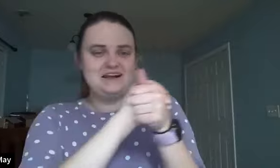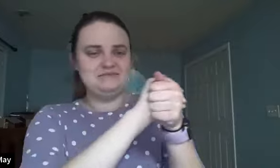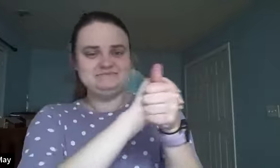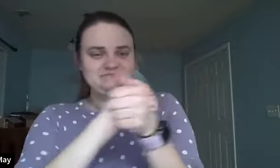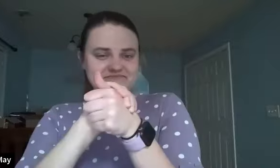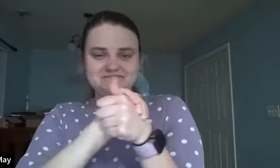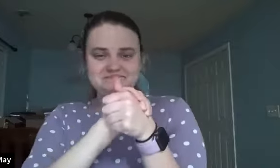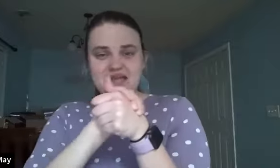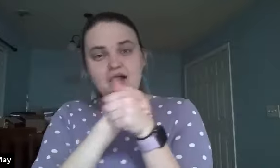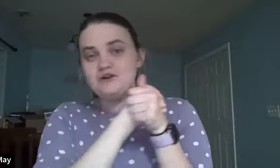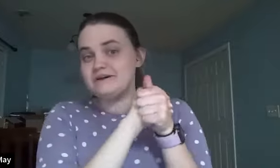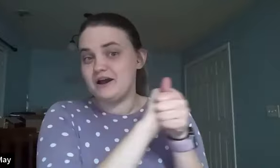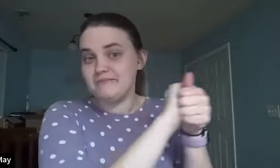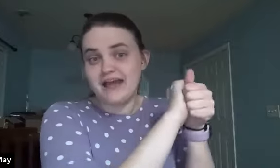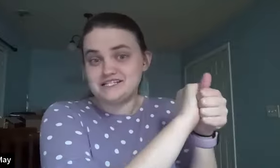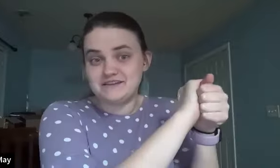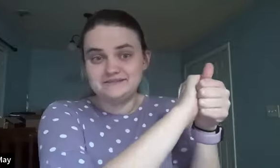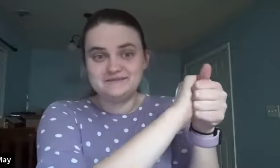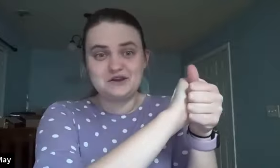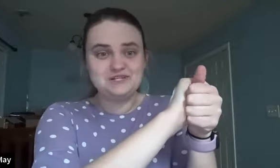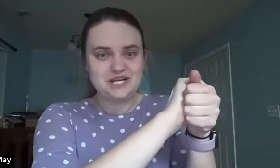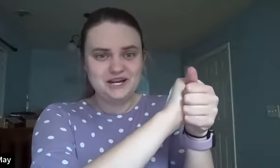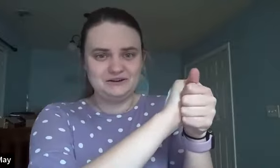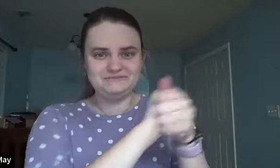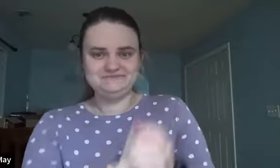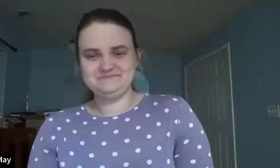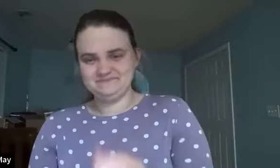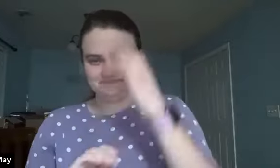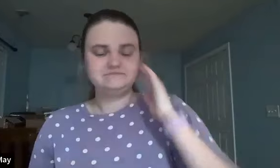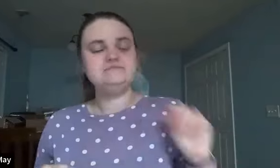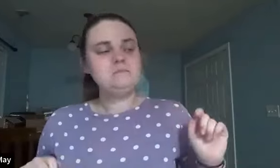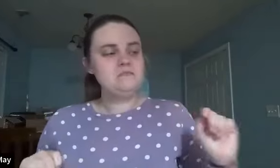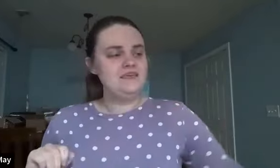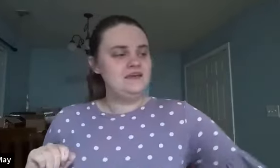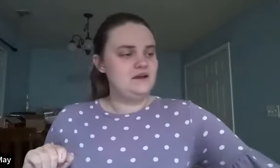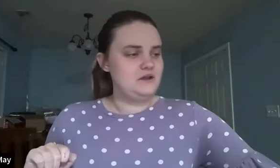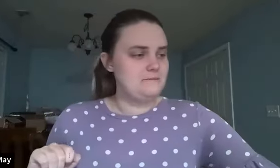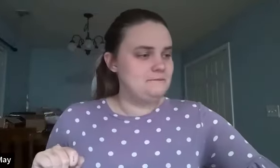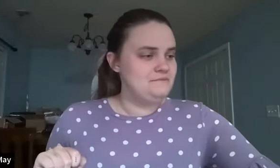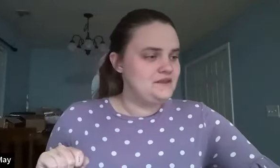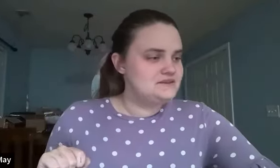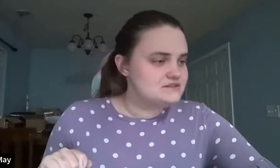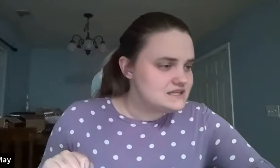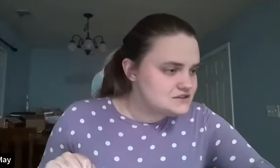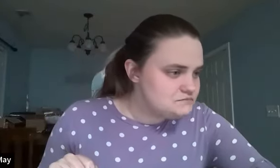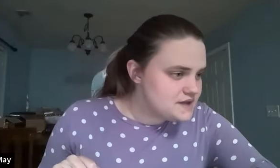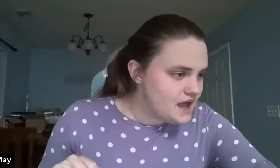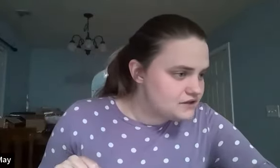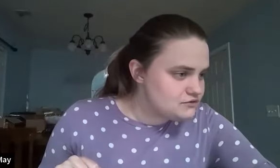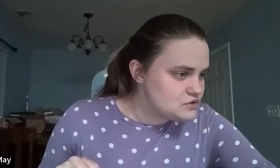I don't know about y'all. I just love it. So turtle. Okay. So let's go back